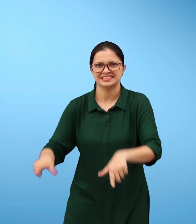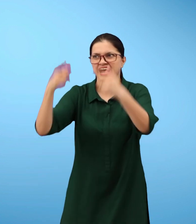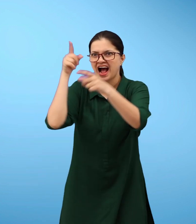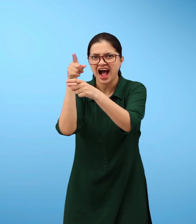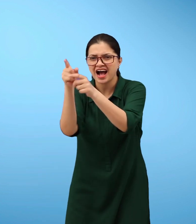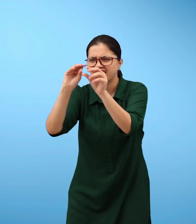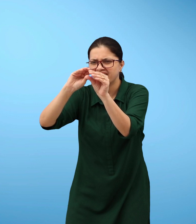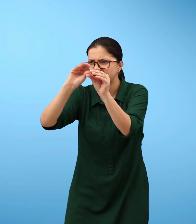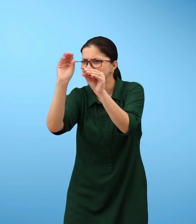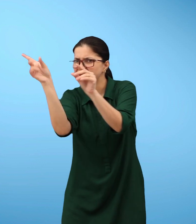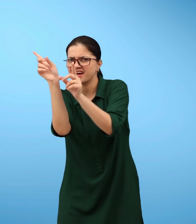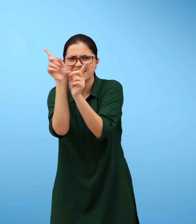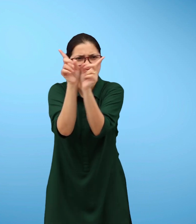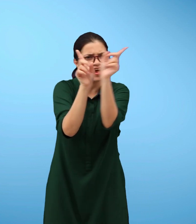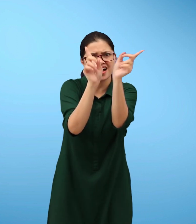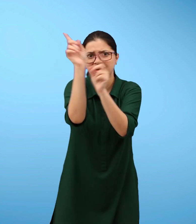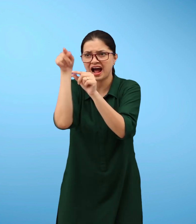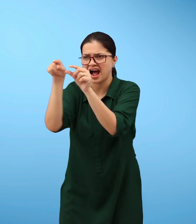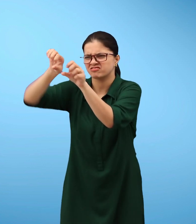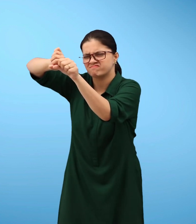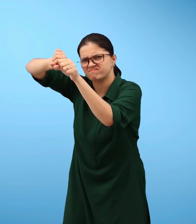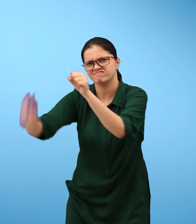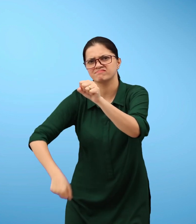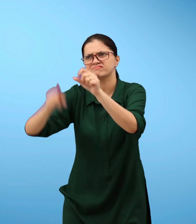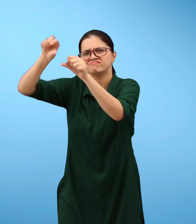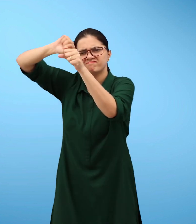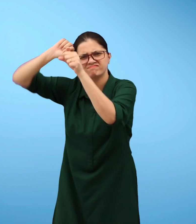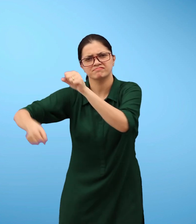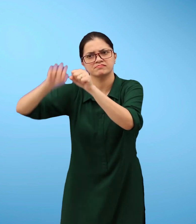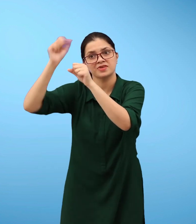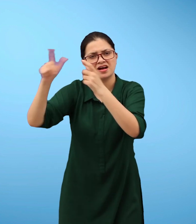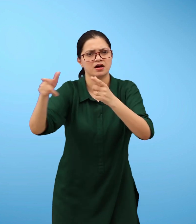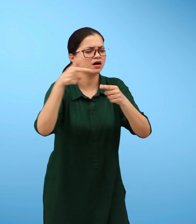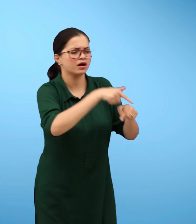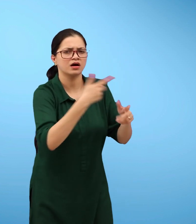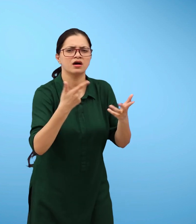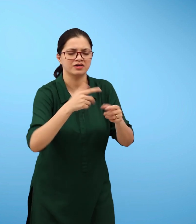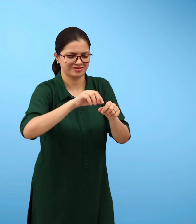He broke off branches of the mango tree and tied them to form a bridge across the river